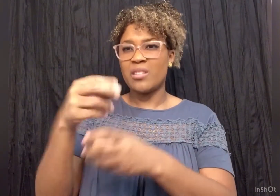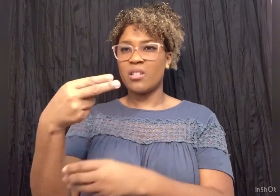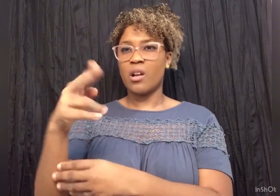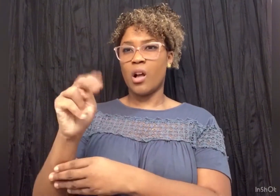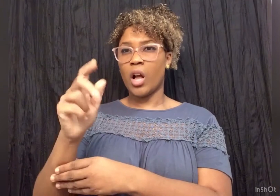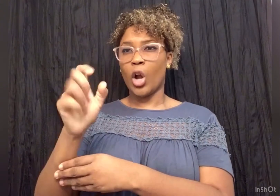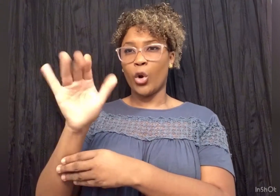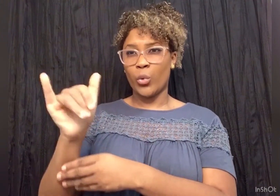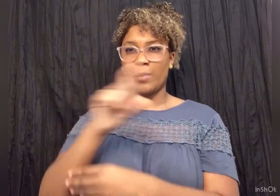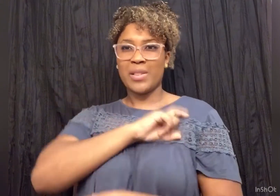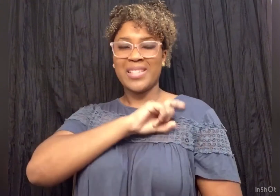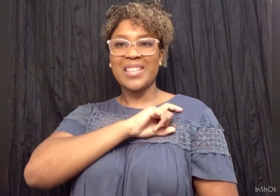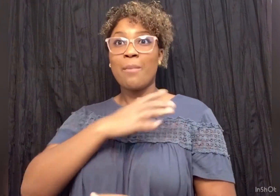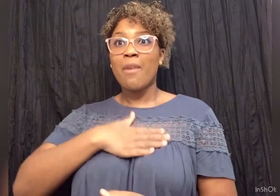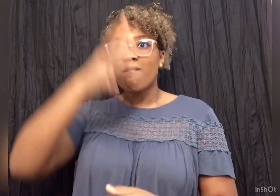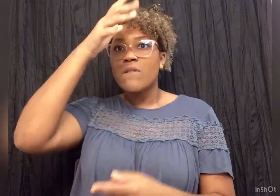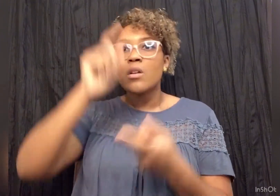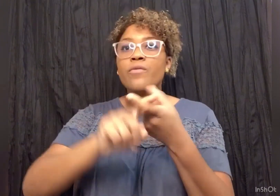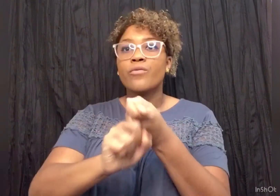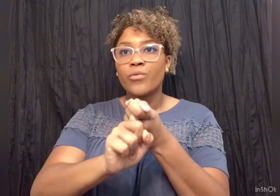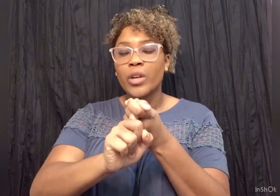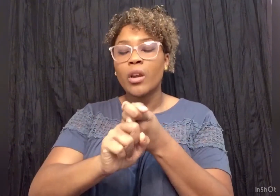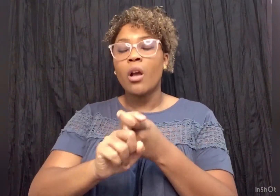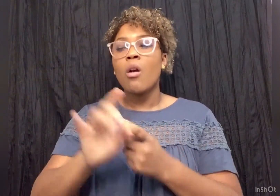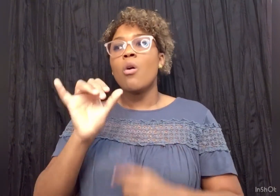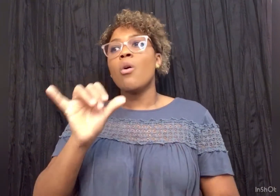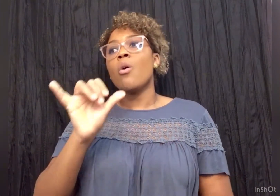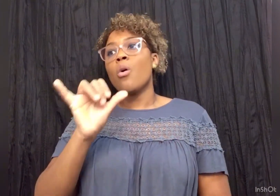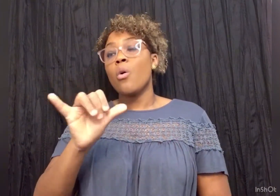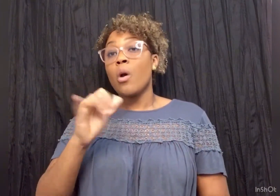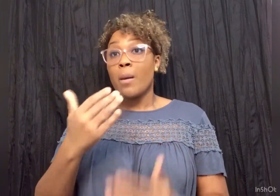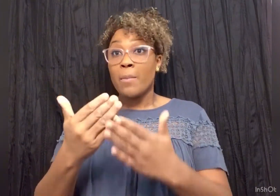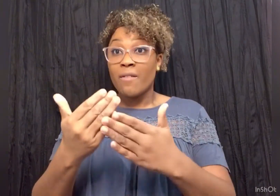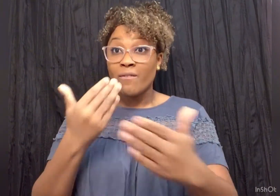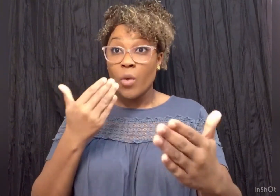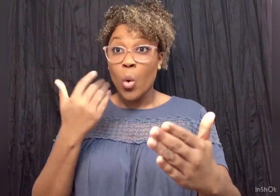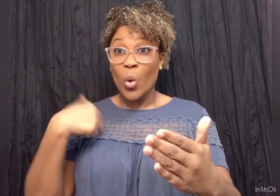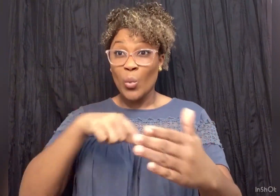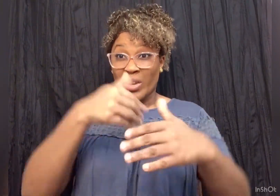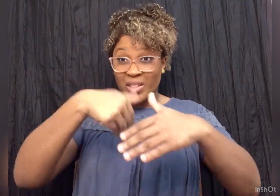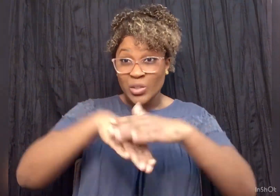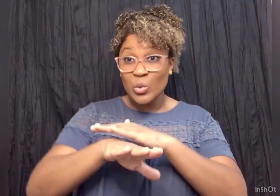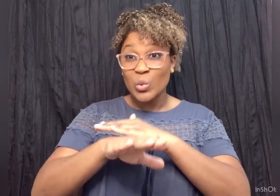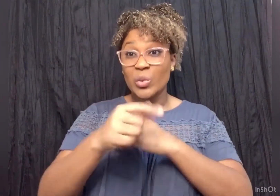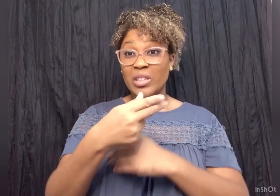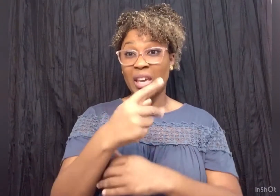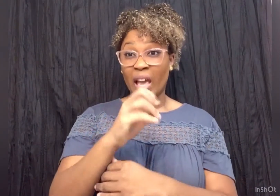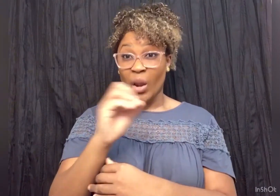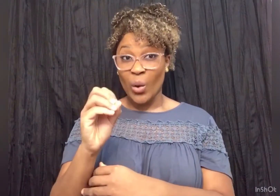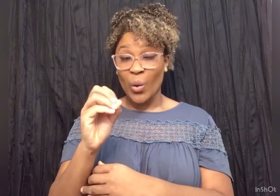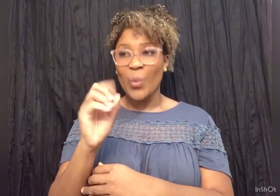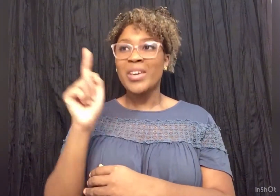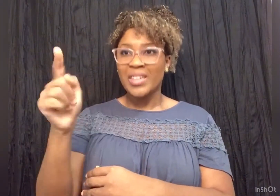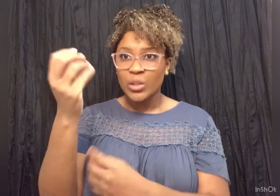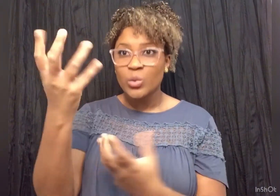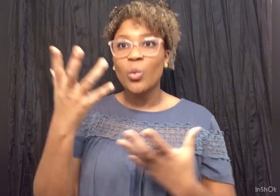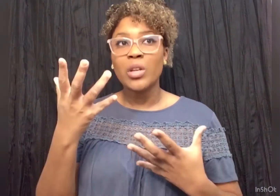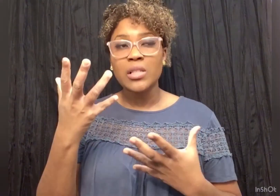father's. Before we entered the ghetto, he had told us, "Don't worry, I'll warn you if there is danger."